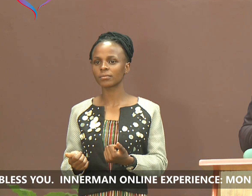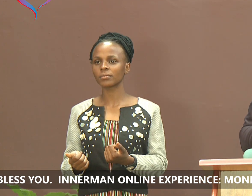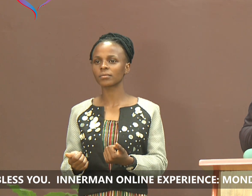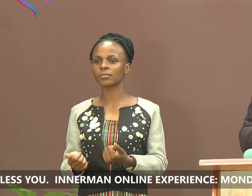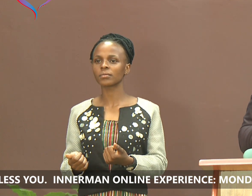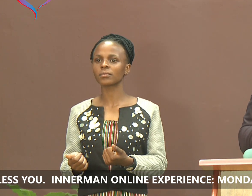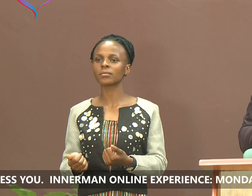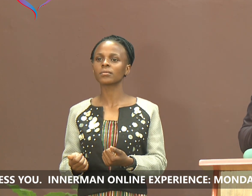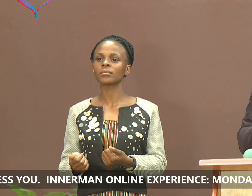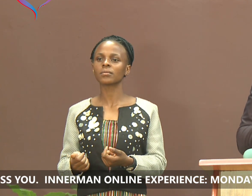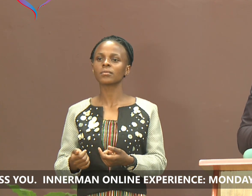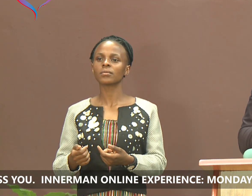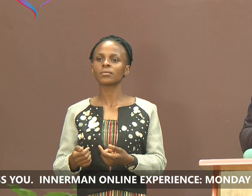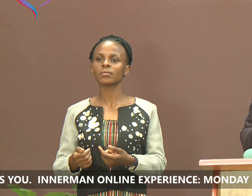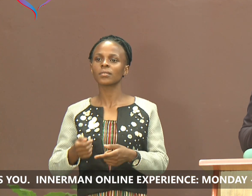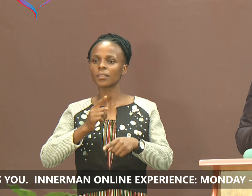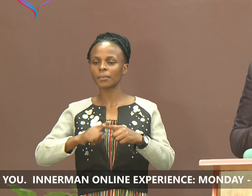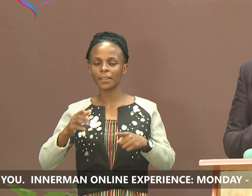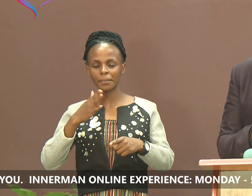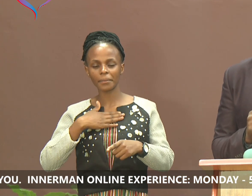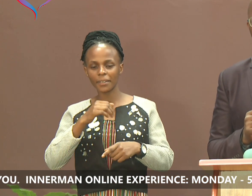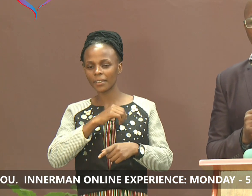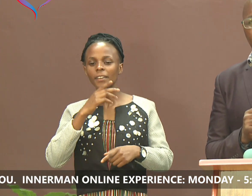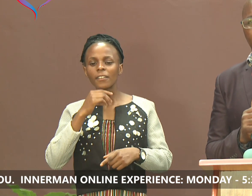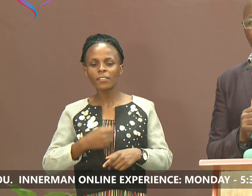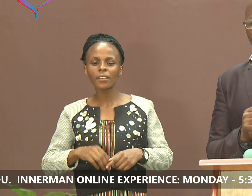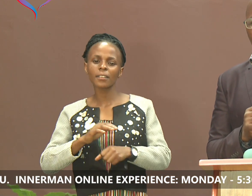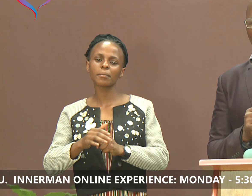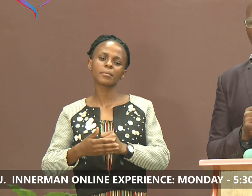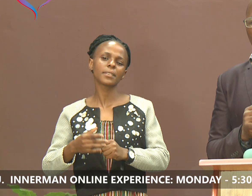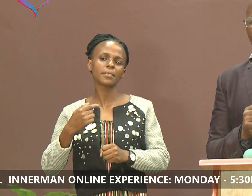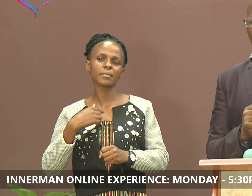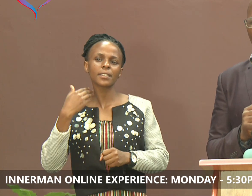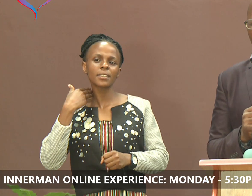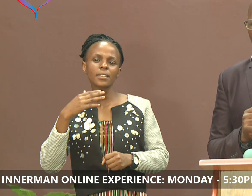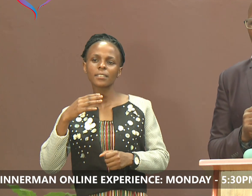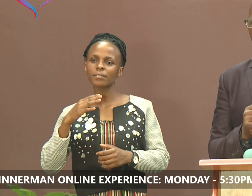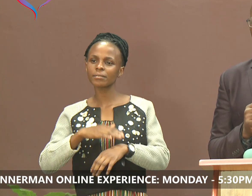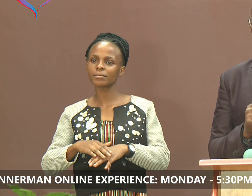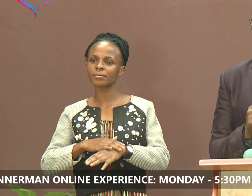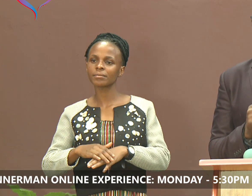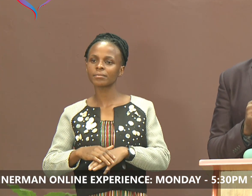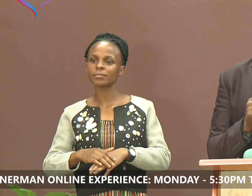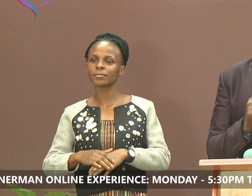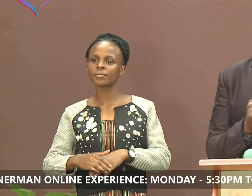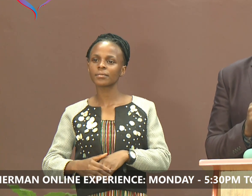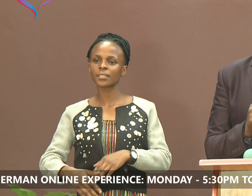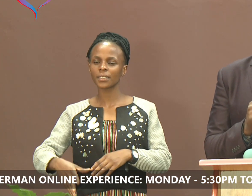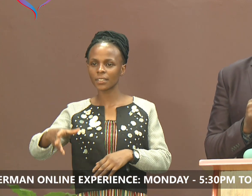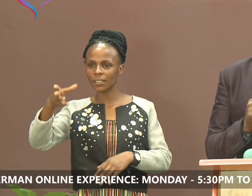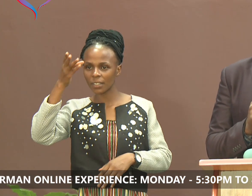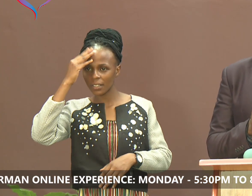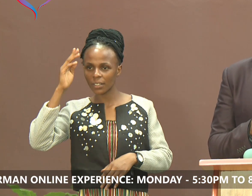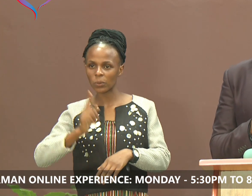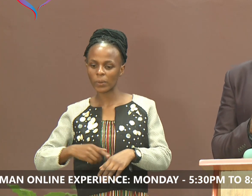made me to hate Luganda. Kulusoma neruntama. Na ita atayancha iso kusoma Luganda. Ulusomela kumpi, uluigida kumpi, somela East Kololo,